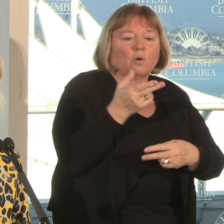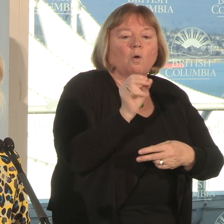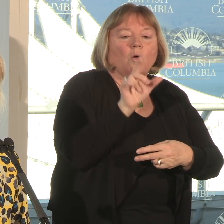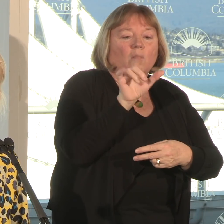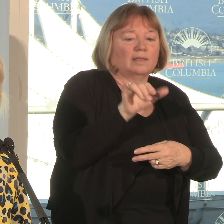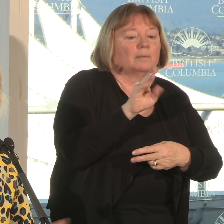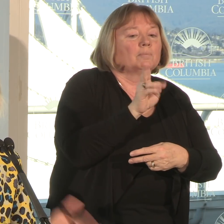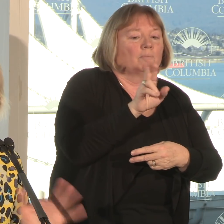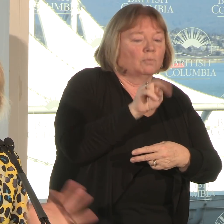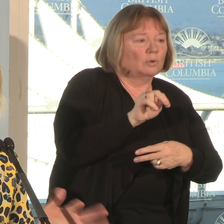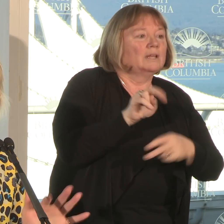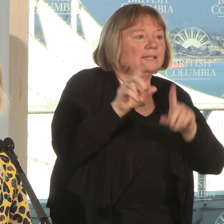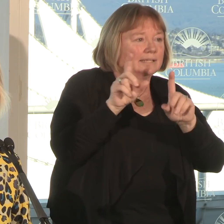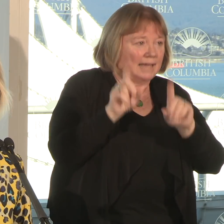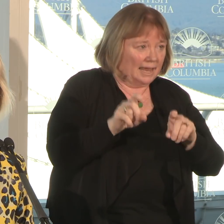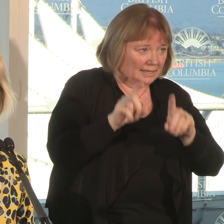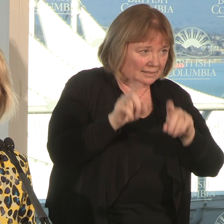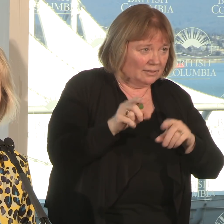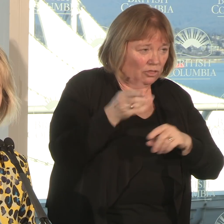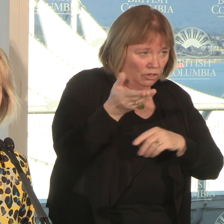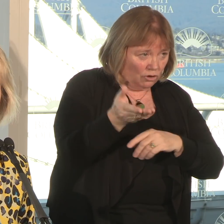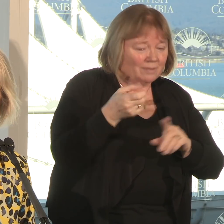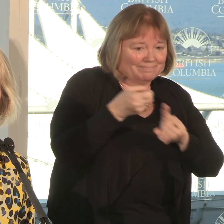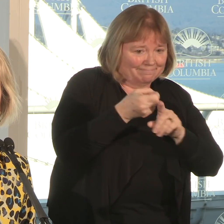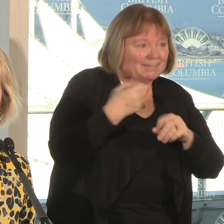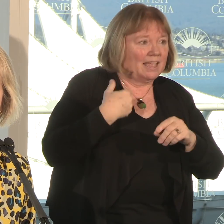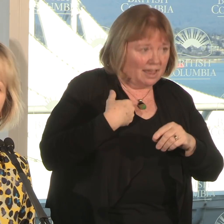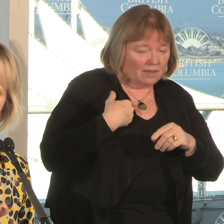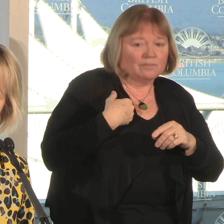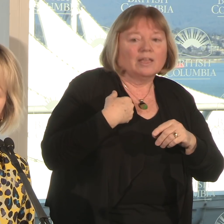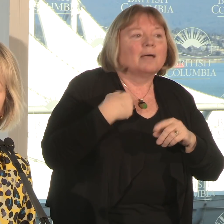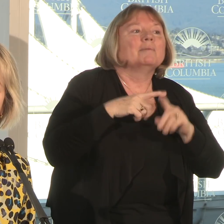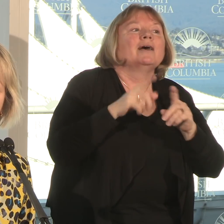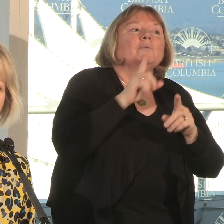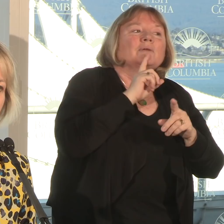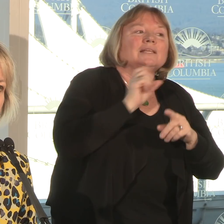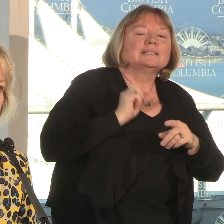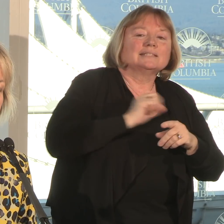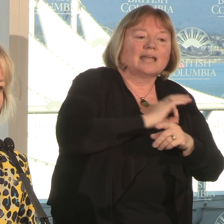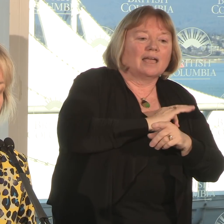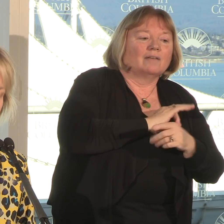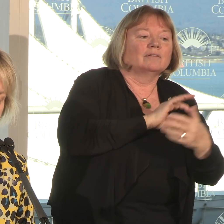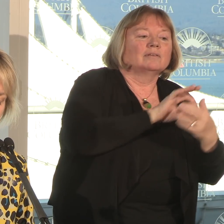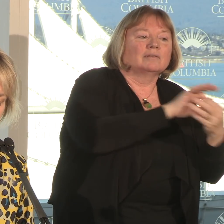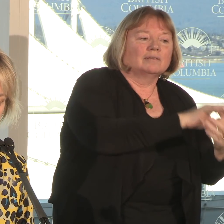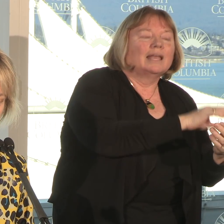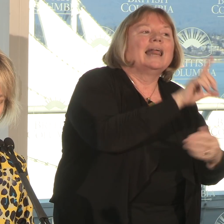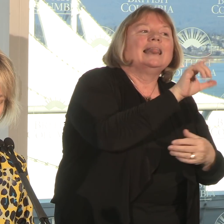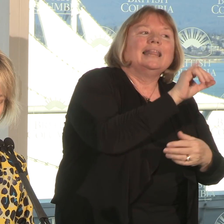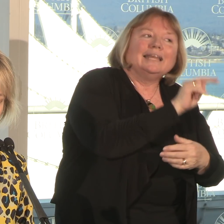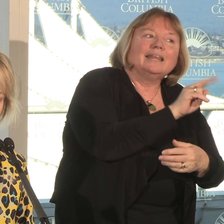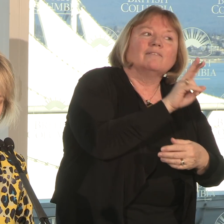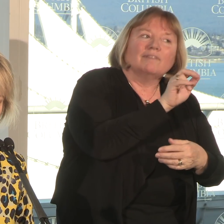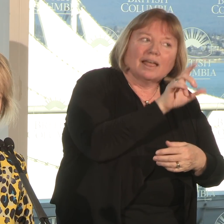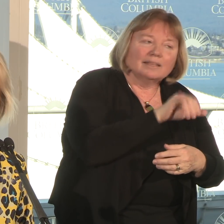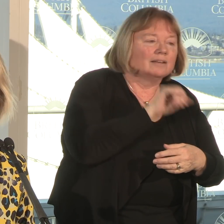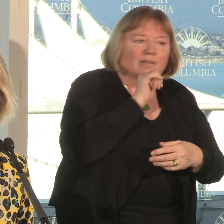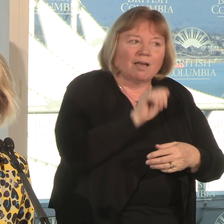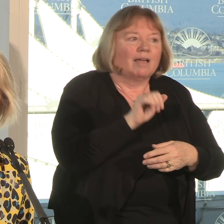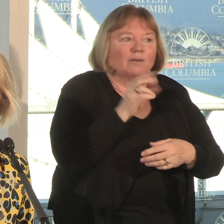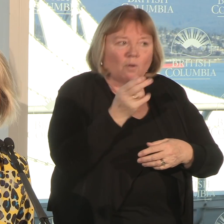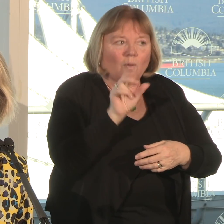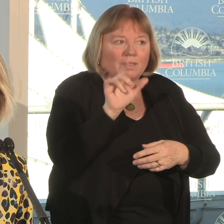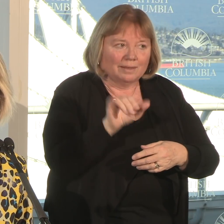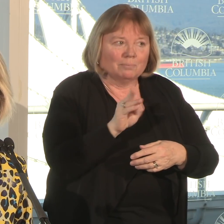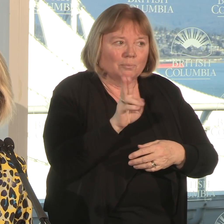that had tested positive, and there was a bit of a mix-up. That was actually a staff person who was associated with the Lynn Valley Care Centre. So currently